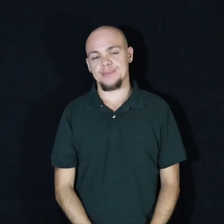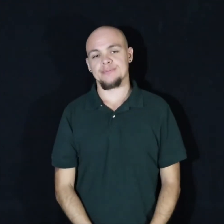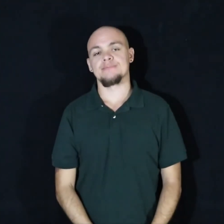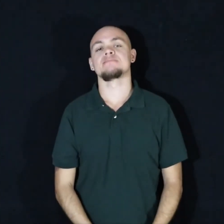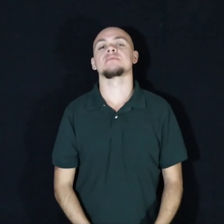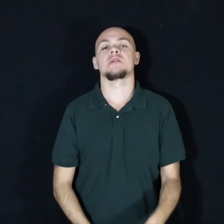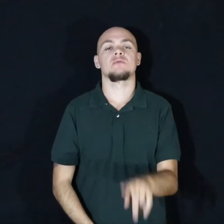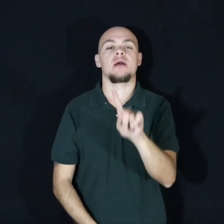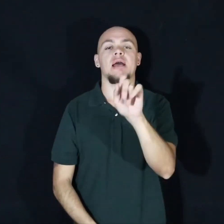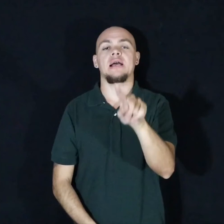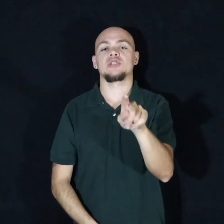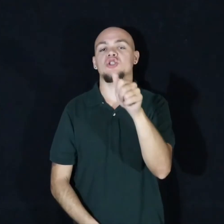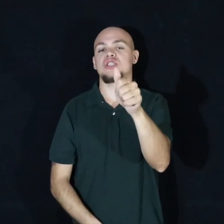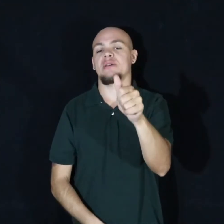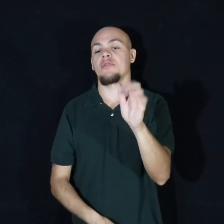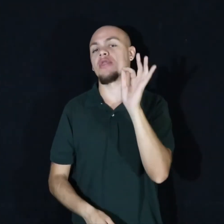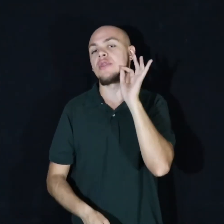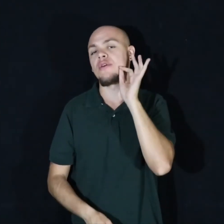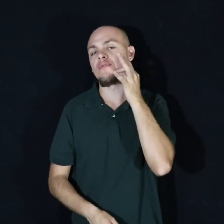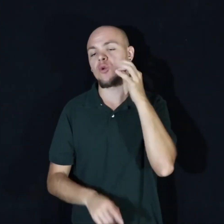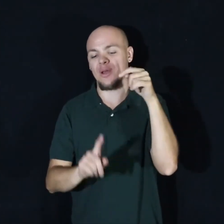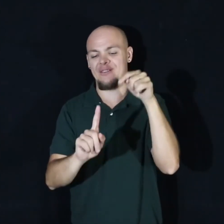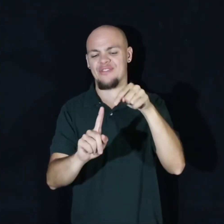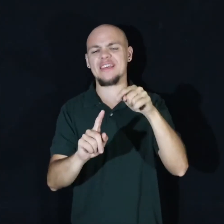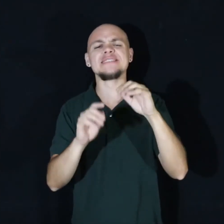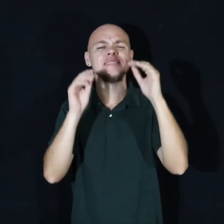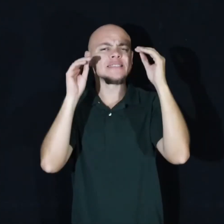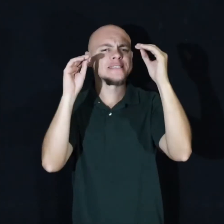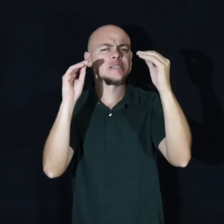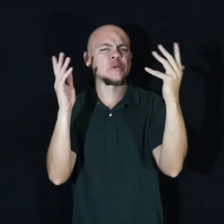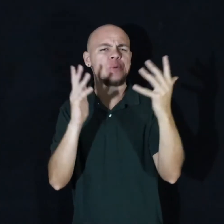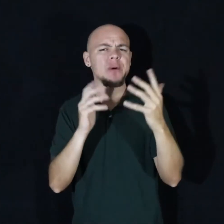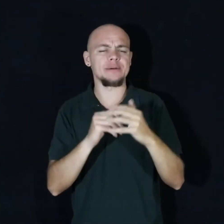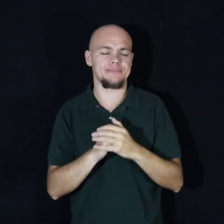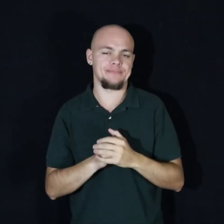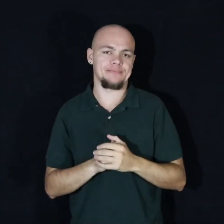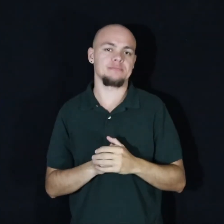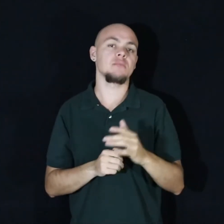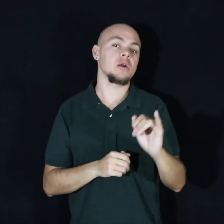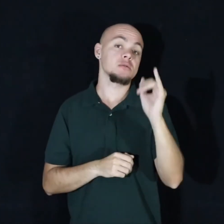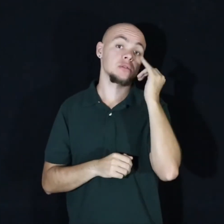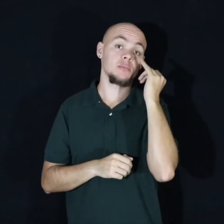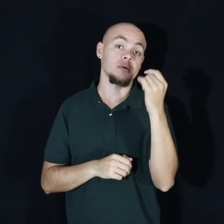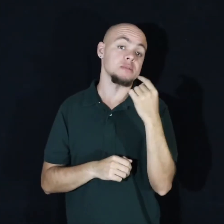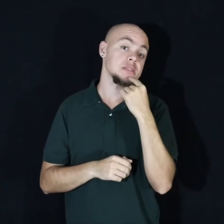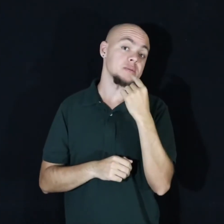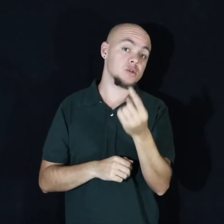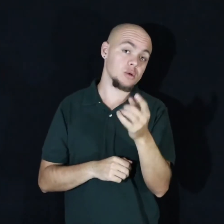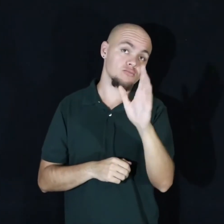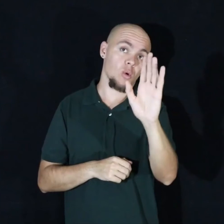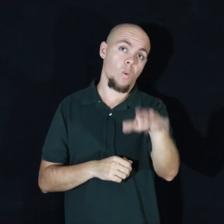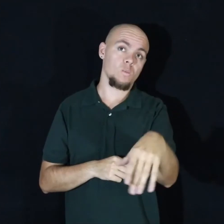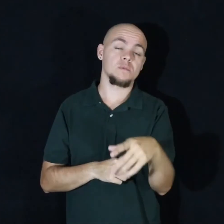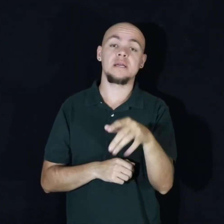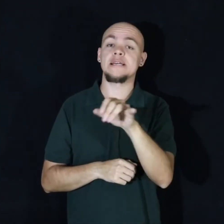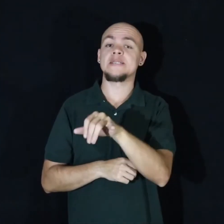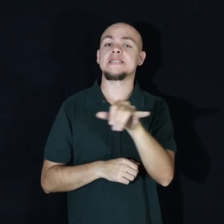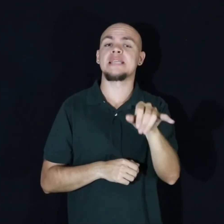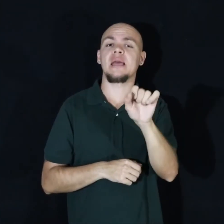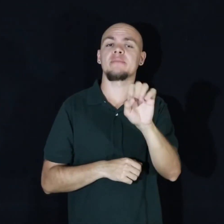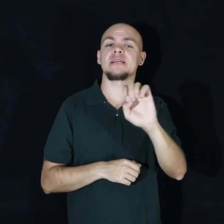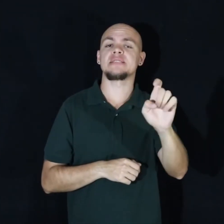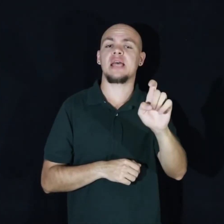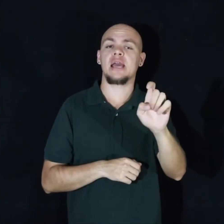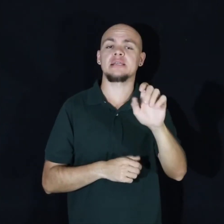Ask yourself, what is the fruit of this teaching? What is the fruit of this teaching? Suppose somebody tells you